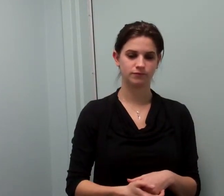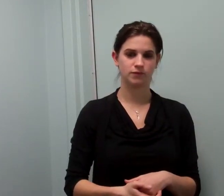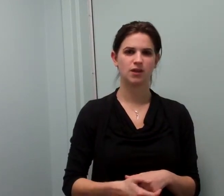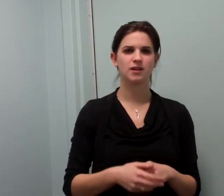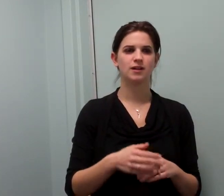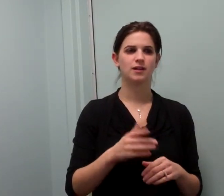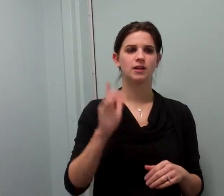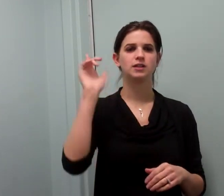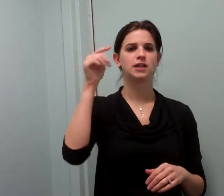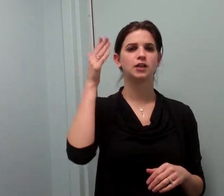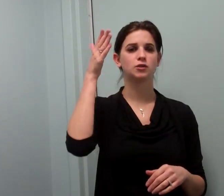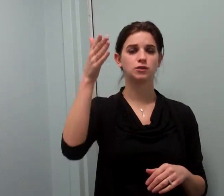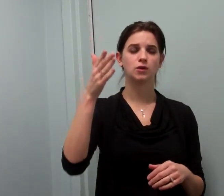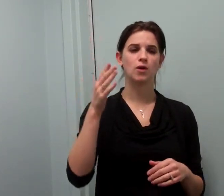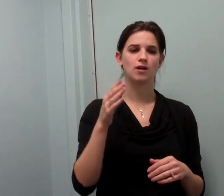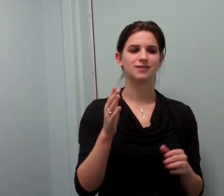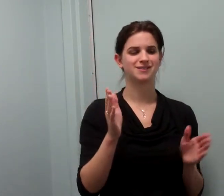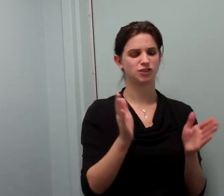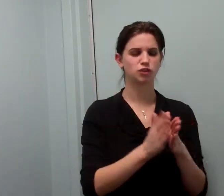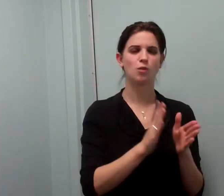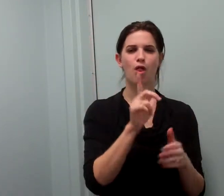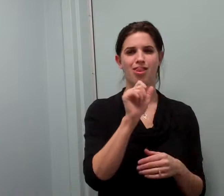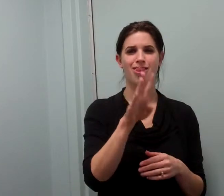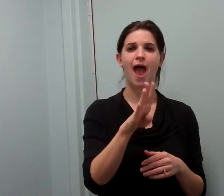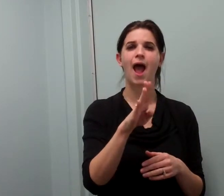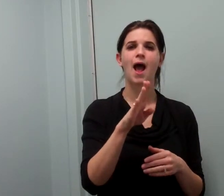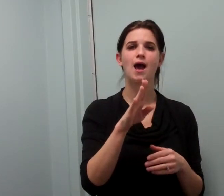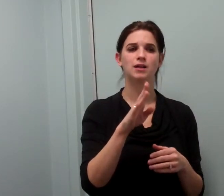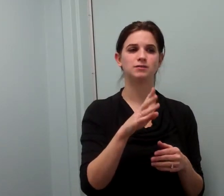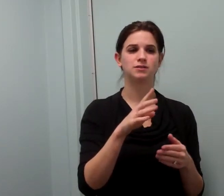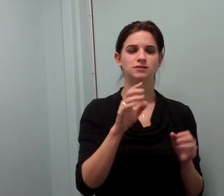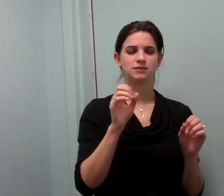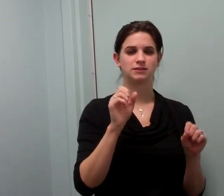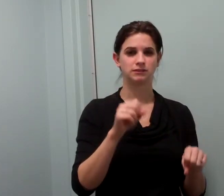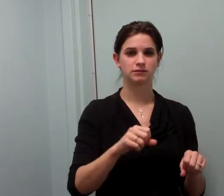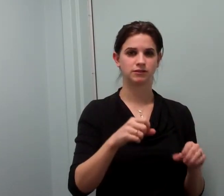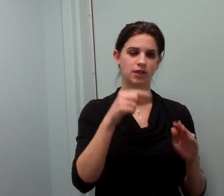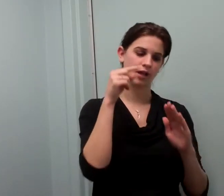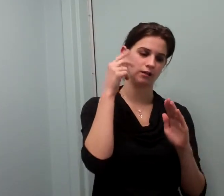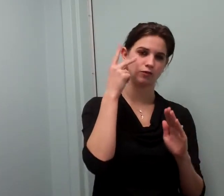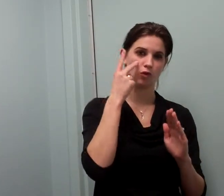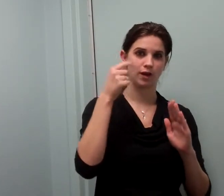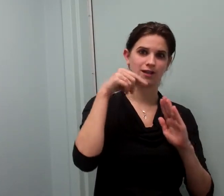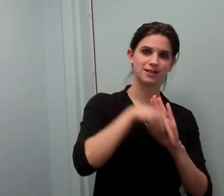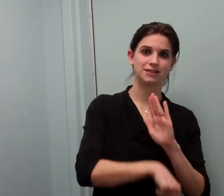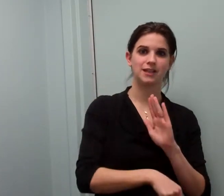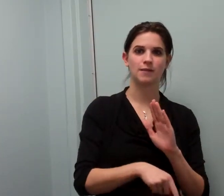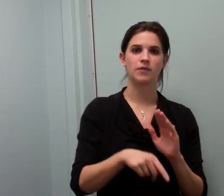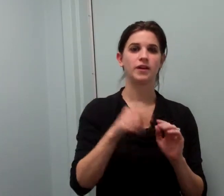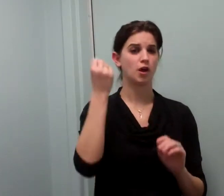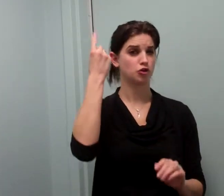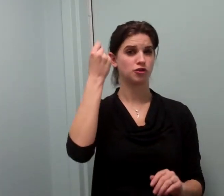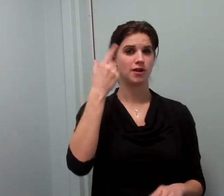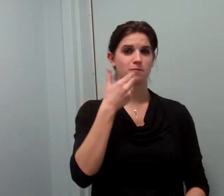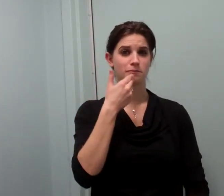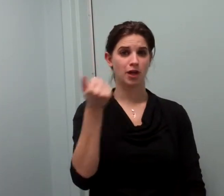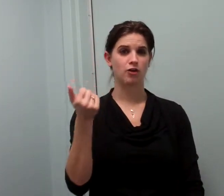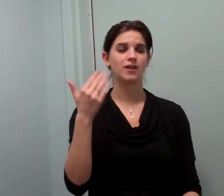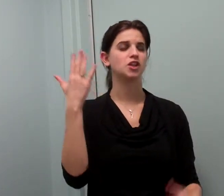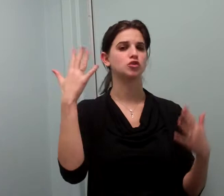here that's going to look at that in a little bit more detail and give you a better chance to understand that it's a cooling process.